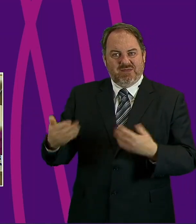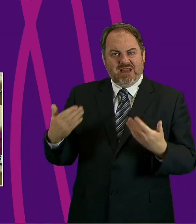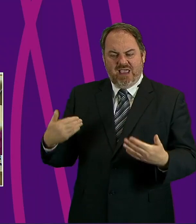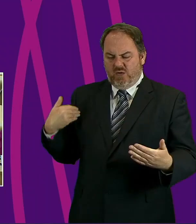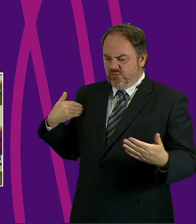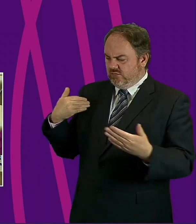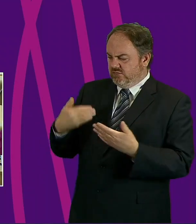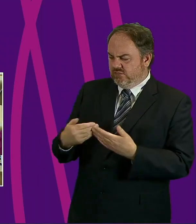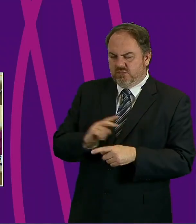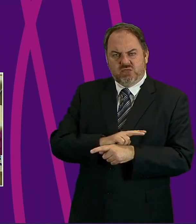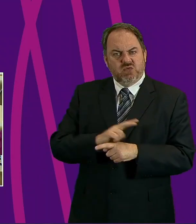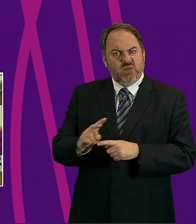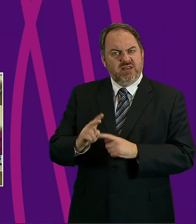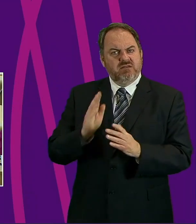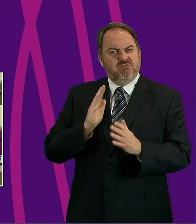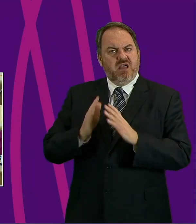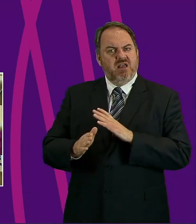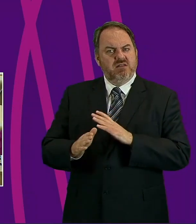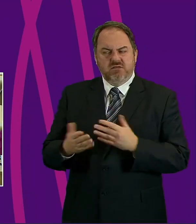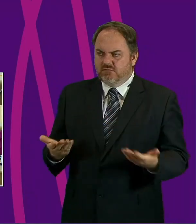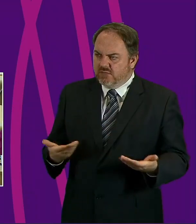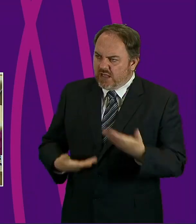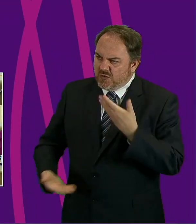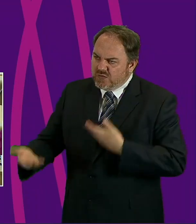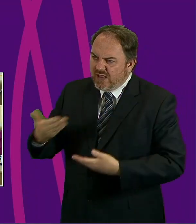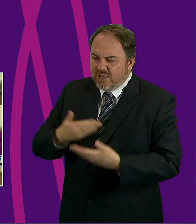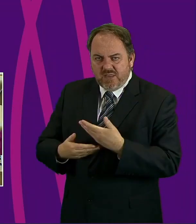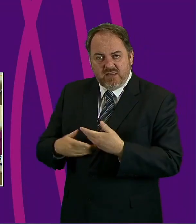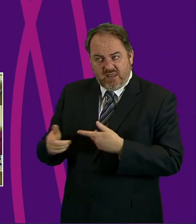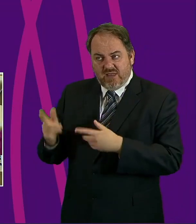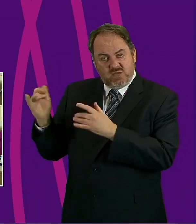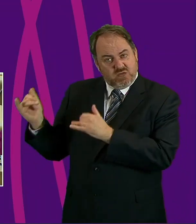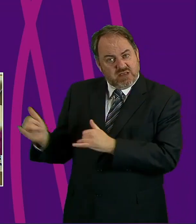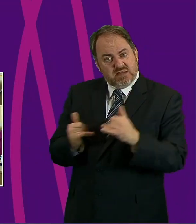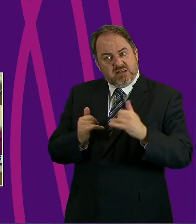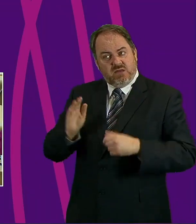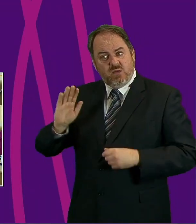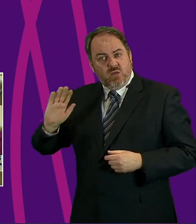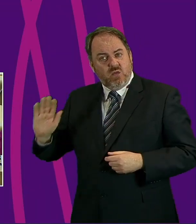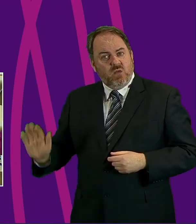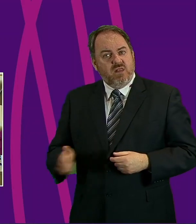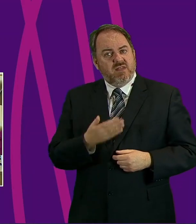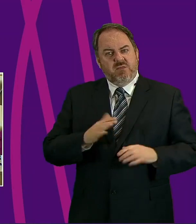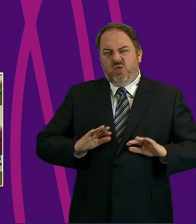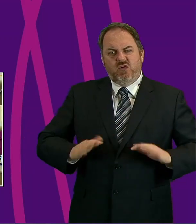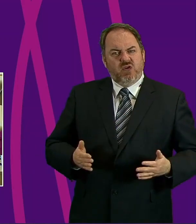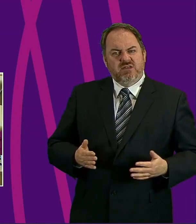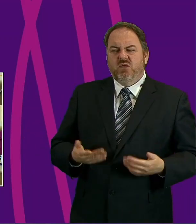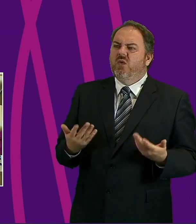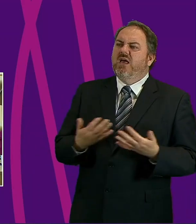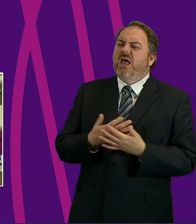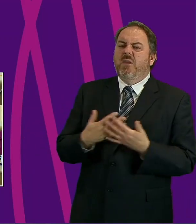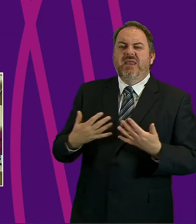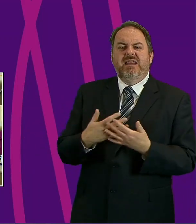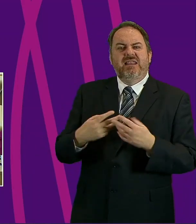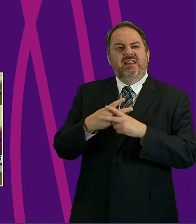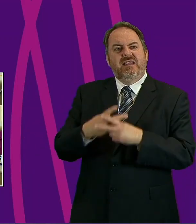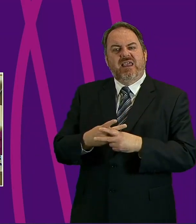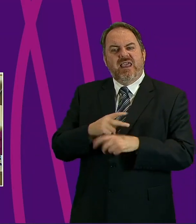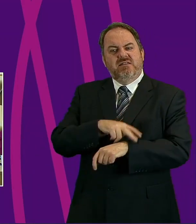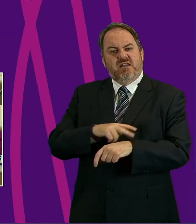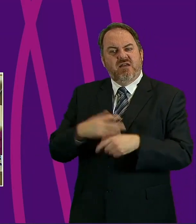weeks on, so can the First Minister tell us if they have all been tested, and if not, how many care workers and residents